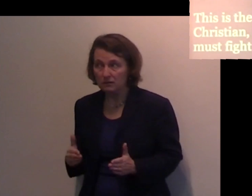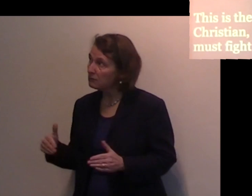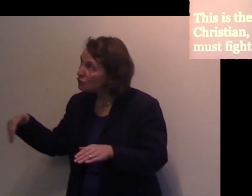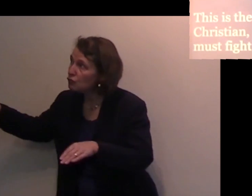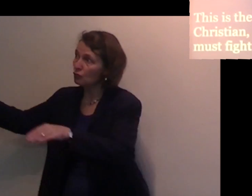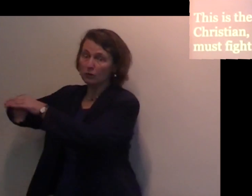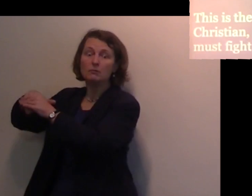campaign.